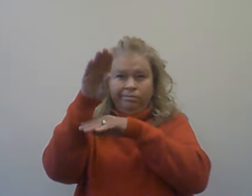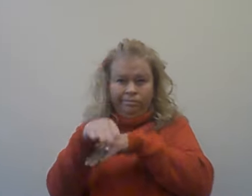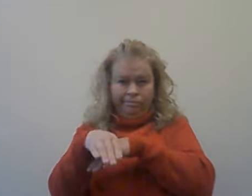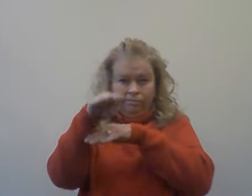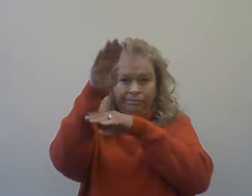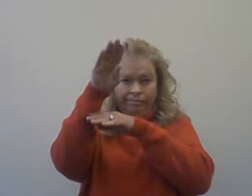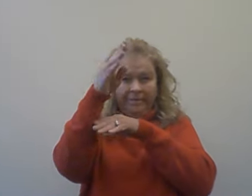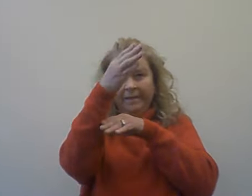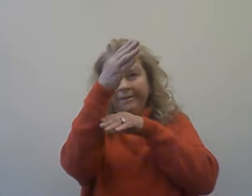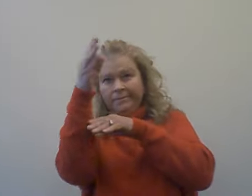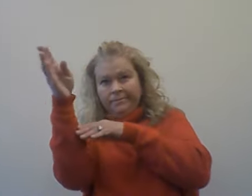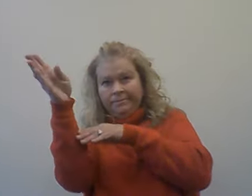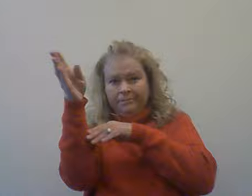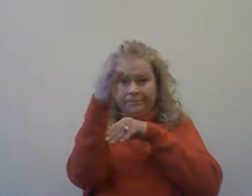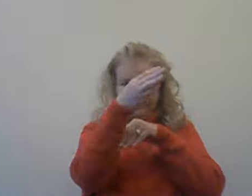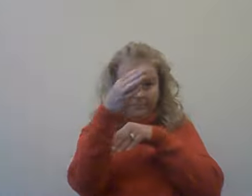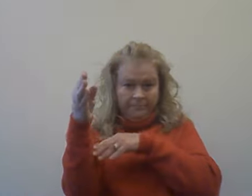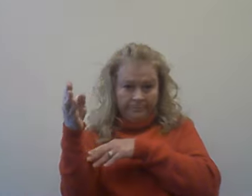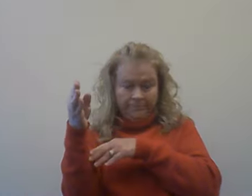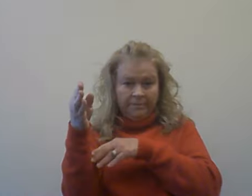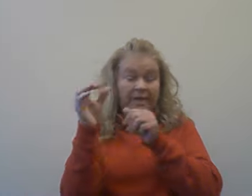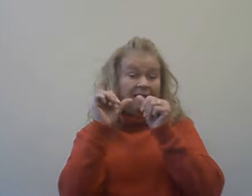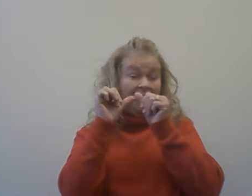many passes it takes until I'm done.